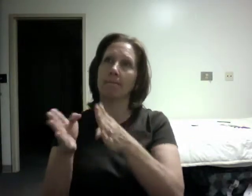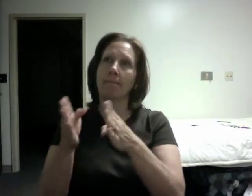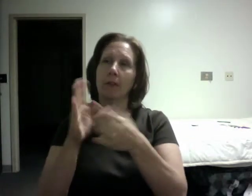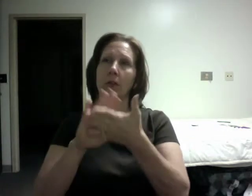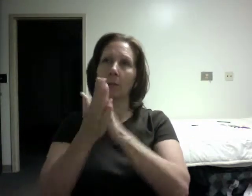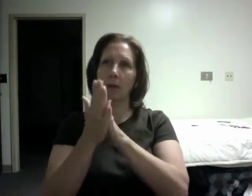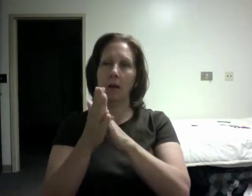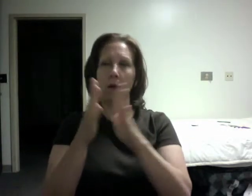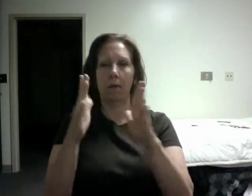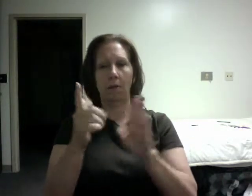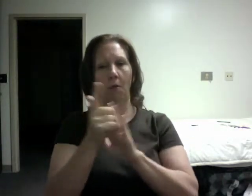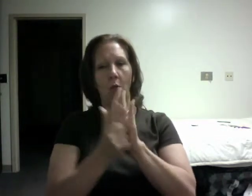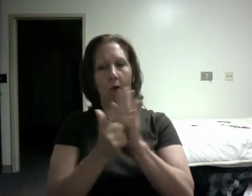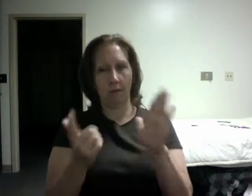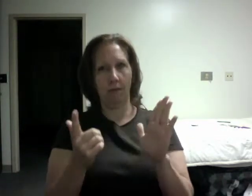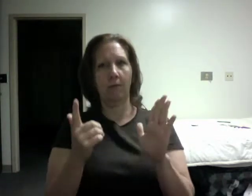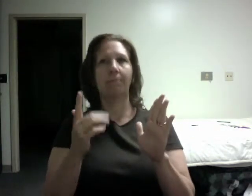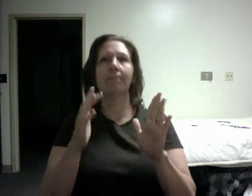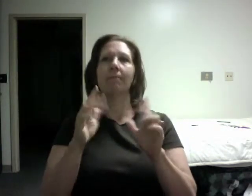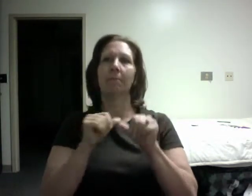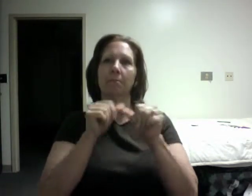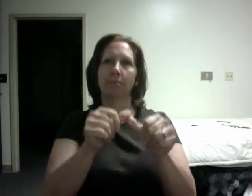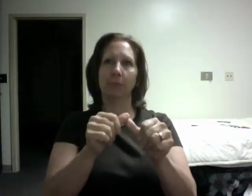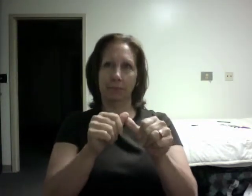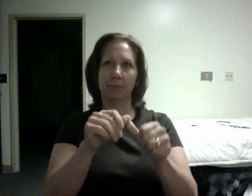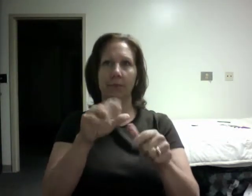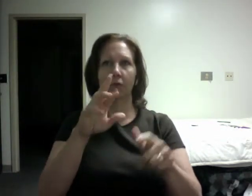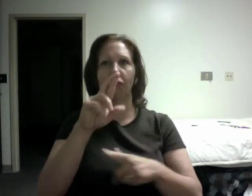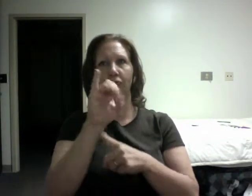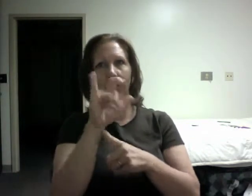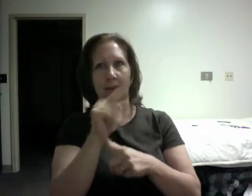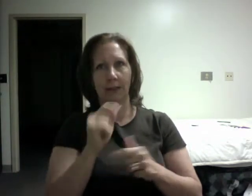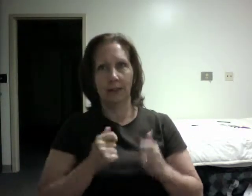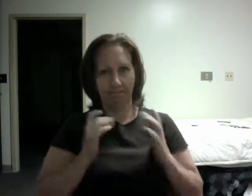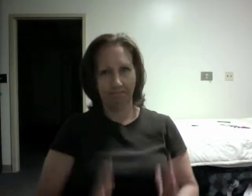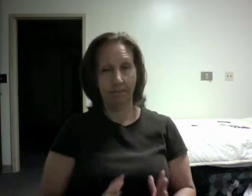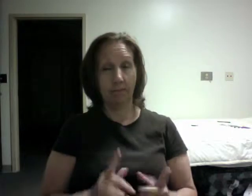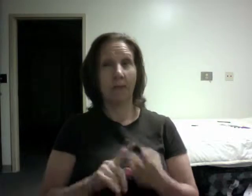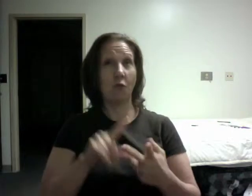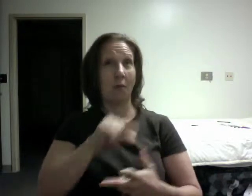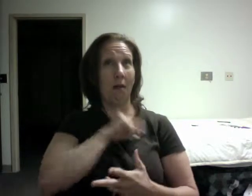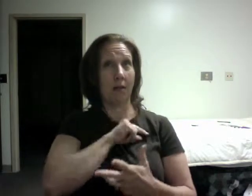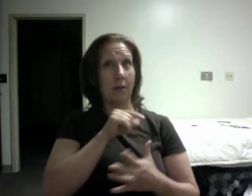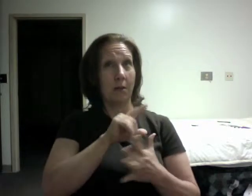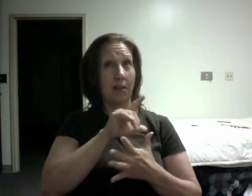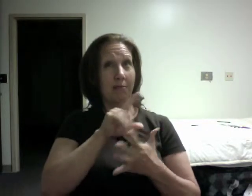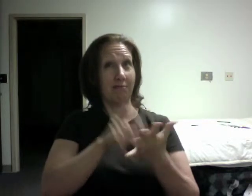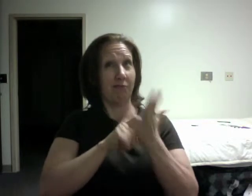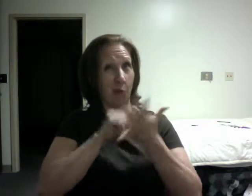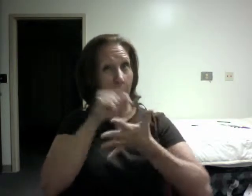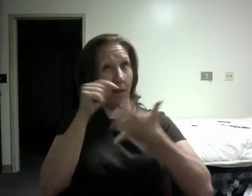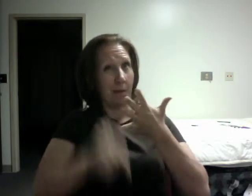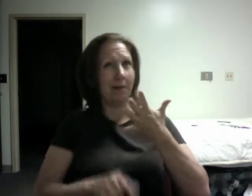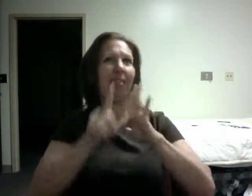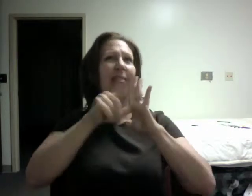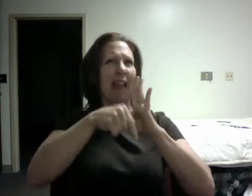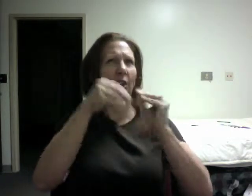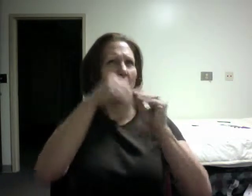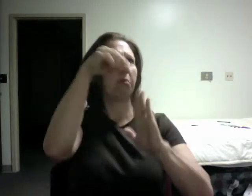be discussing the eligibility requirements in more detail shortly. 2. The